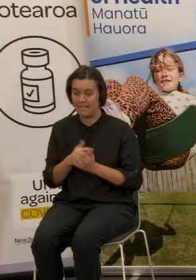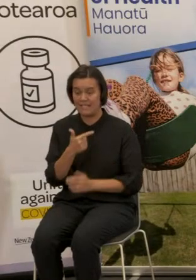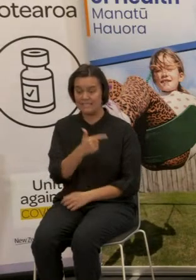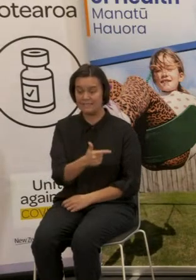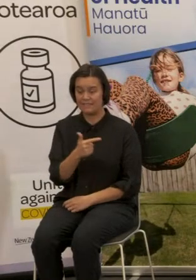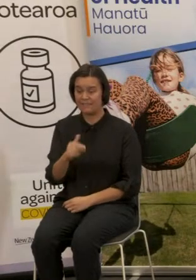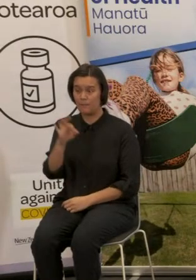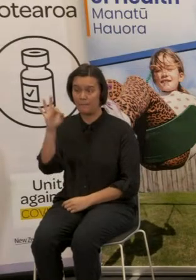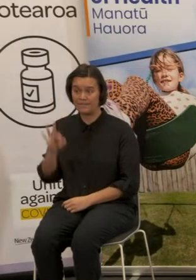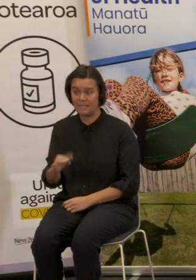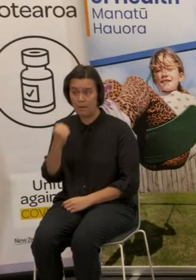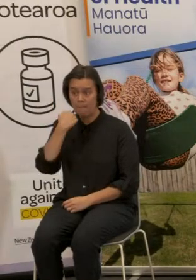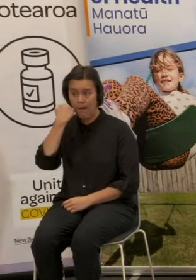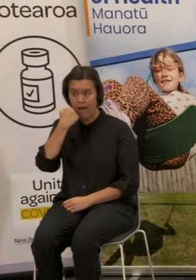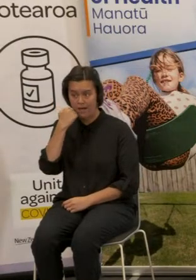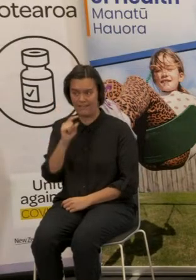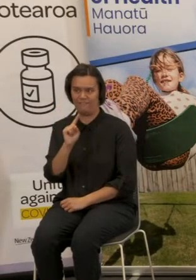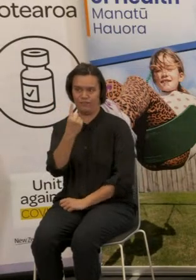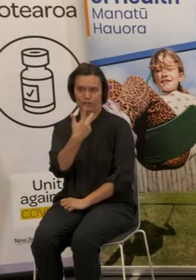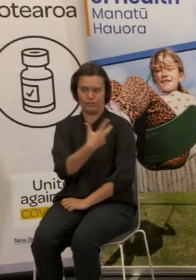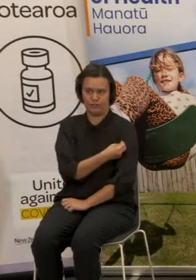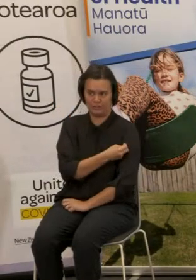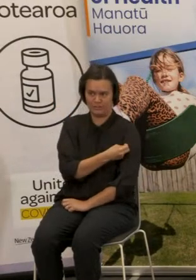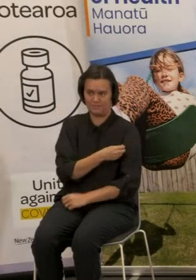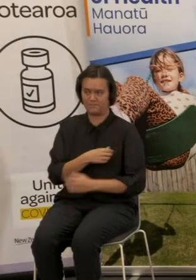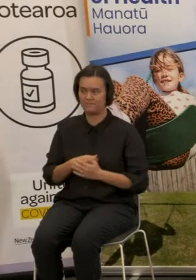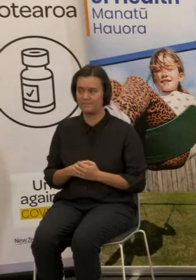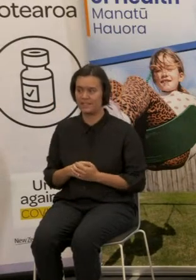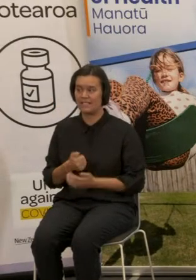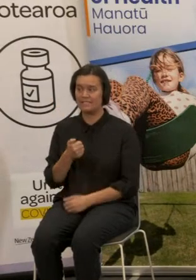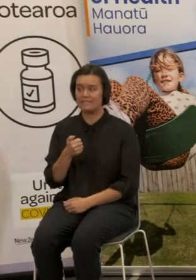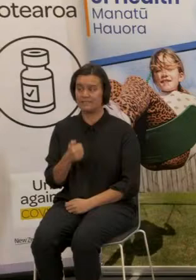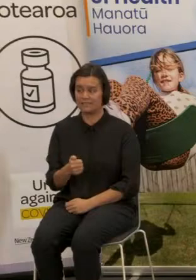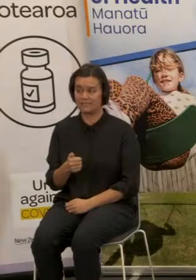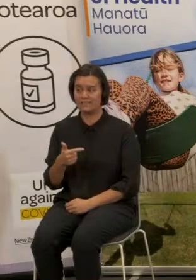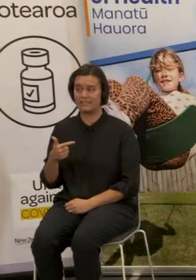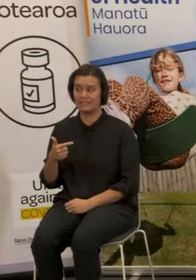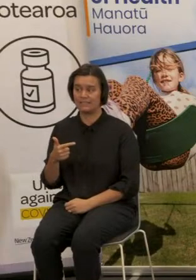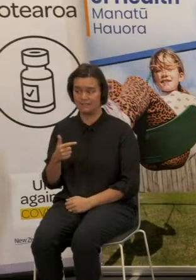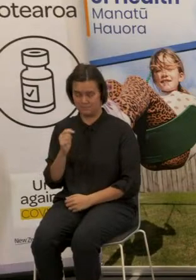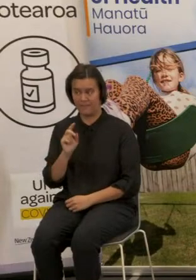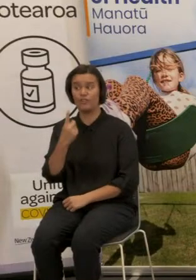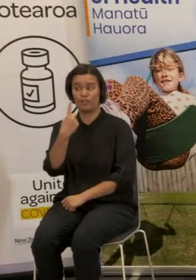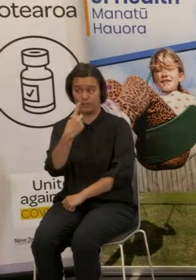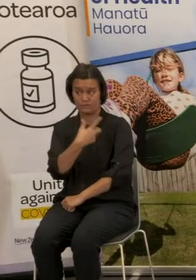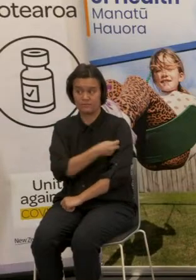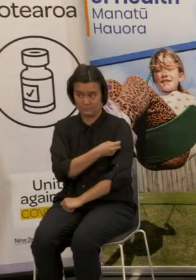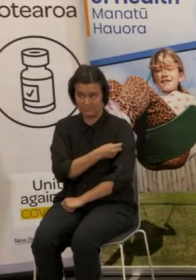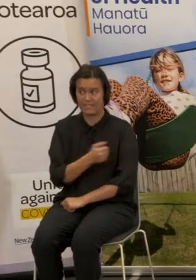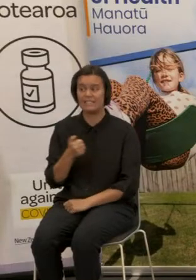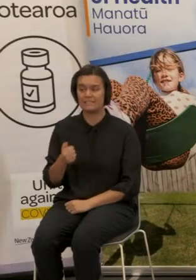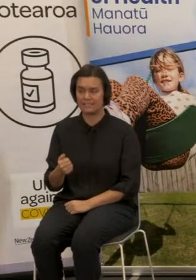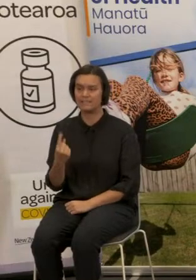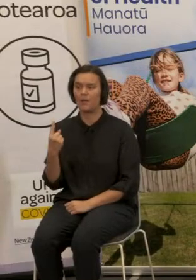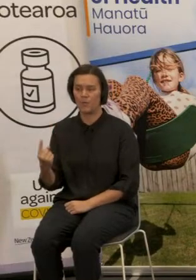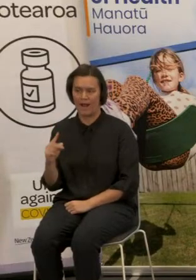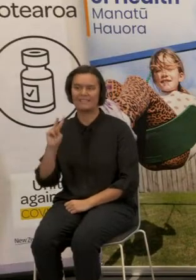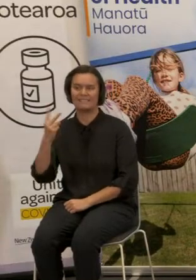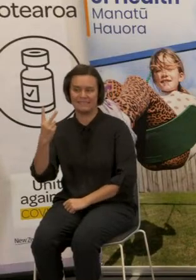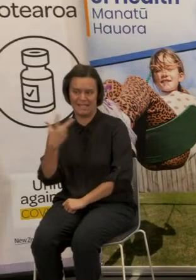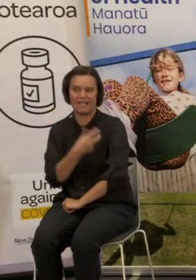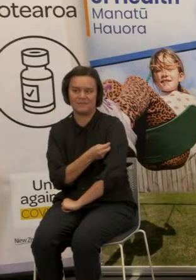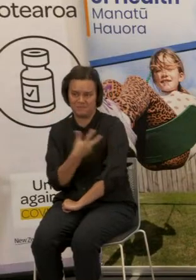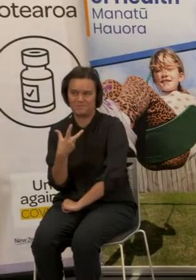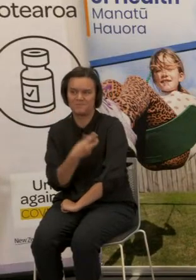77% first dose and 61% second dose. And you need to really understand how we got to this figure to understand how it works. We